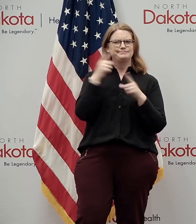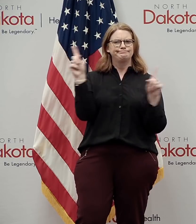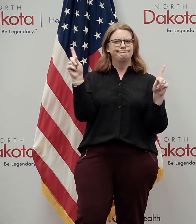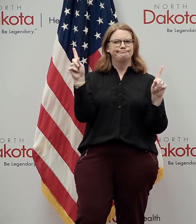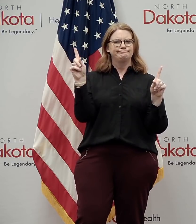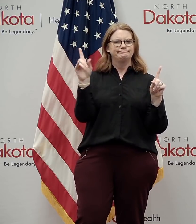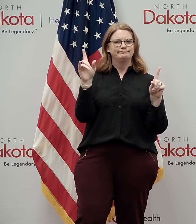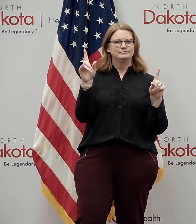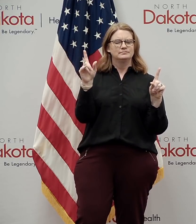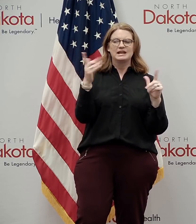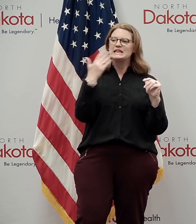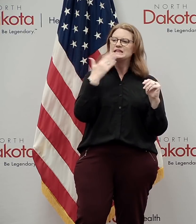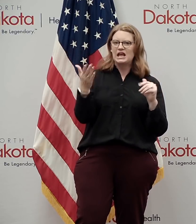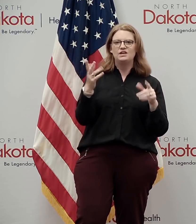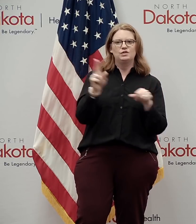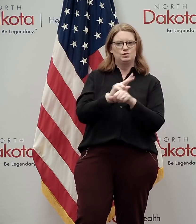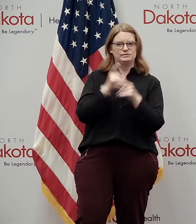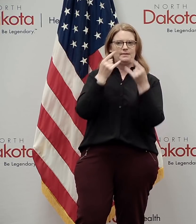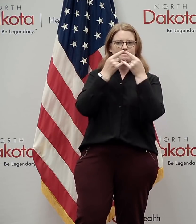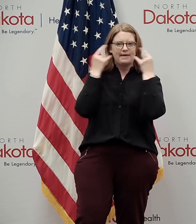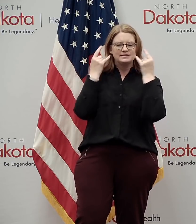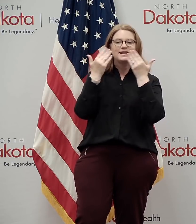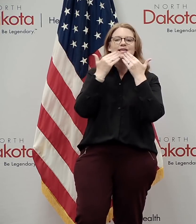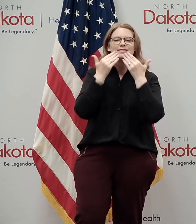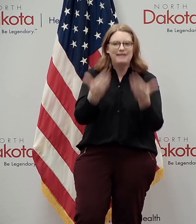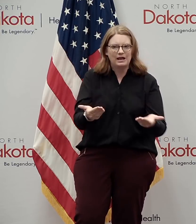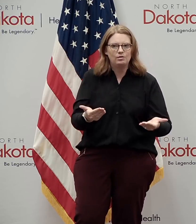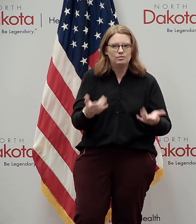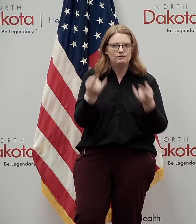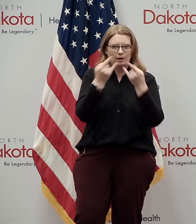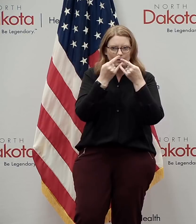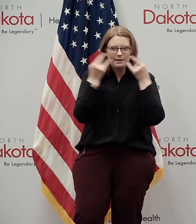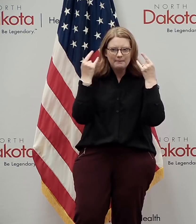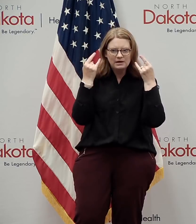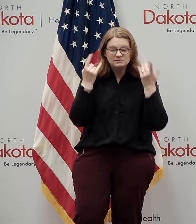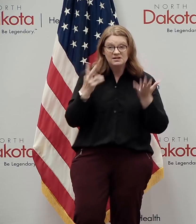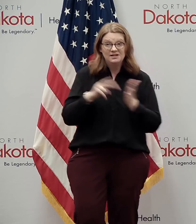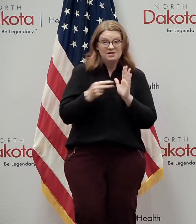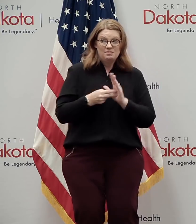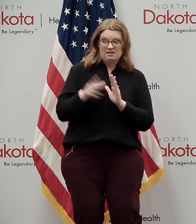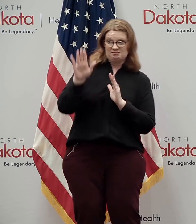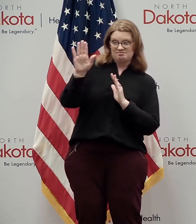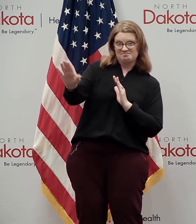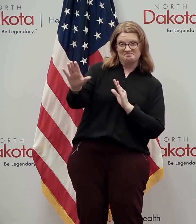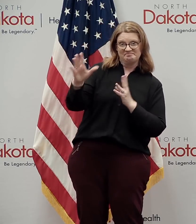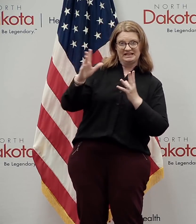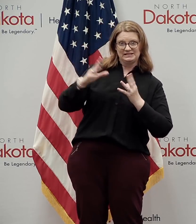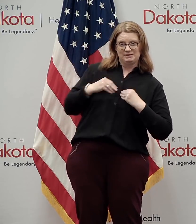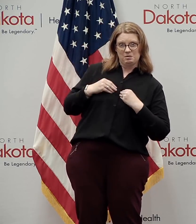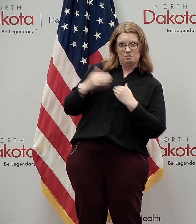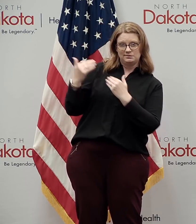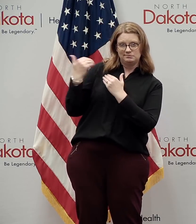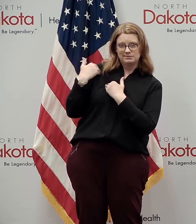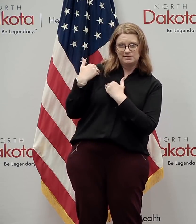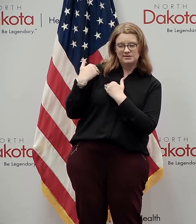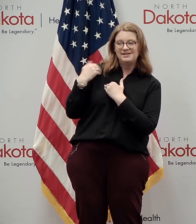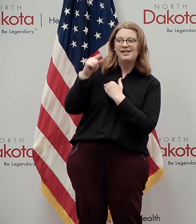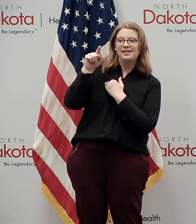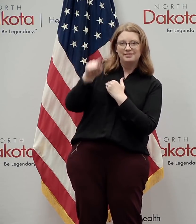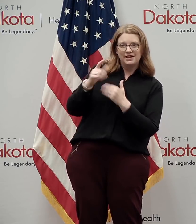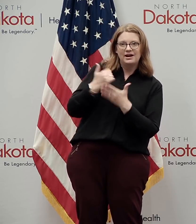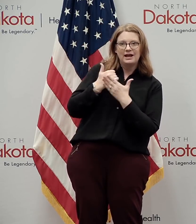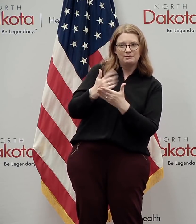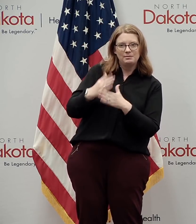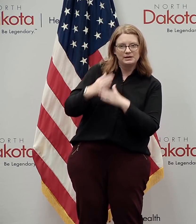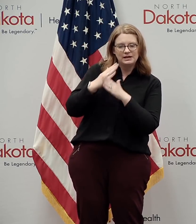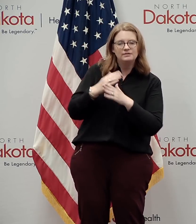wearing a mask. That's thank you. It's thank you, because they're doing their part to help protect others. The Grand